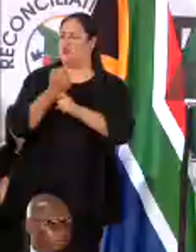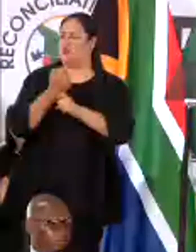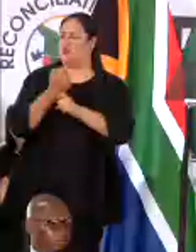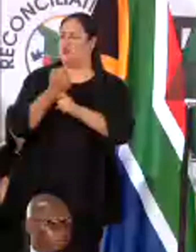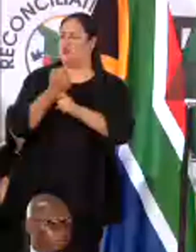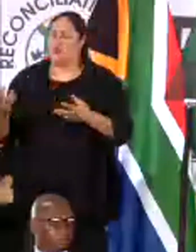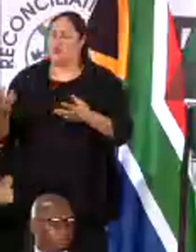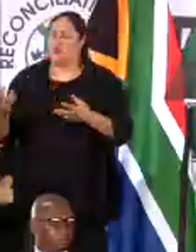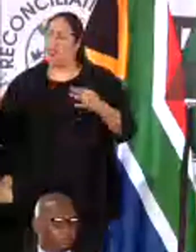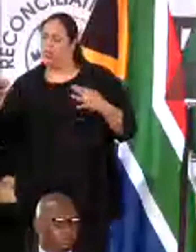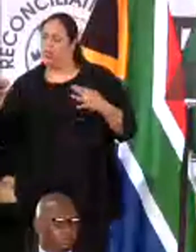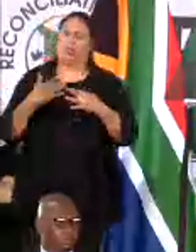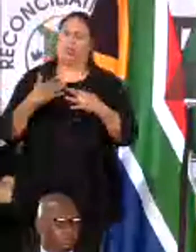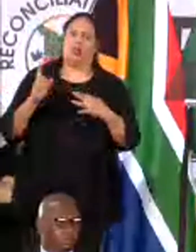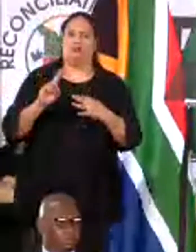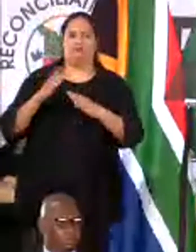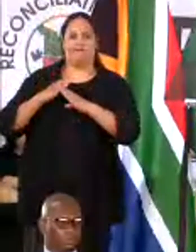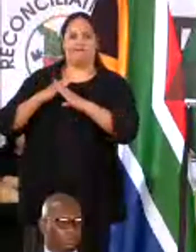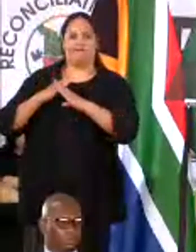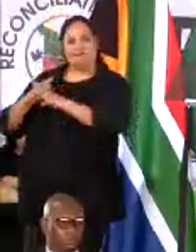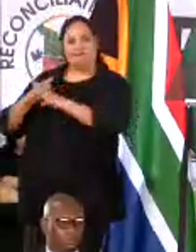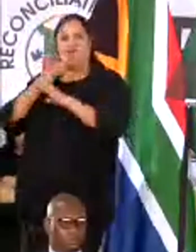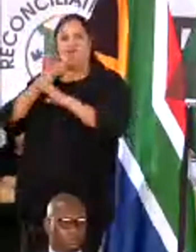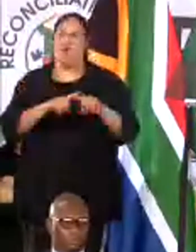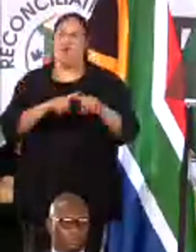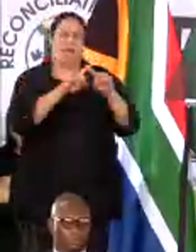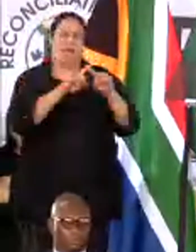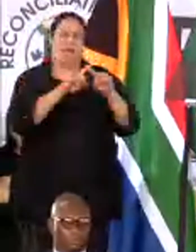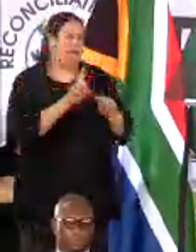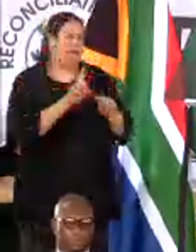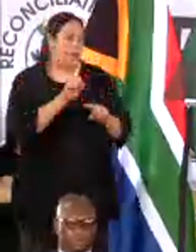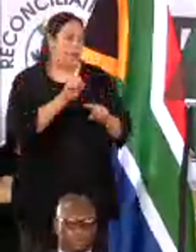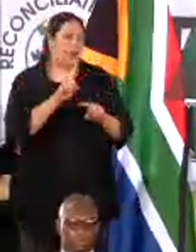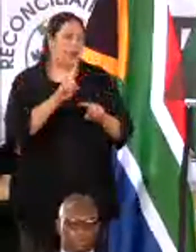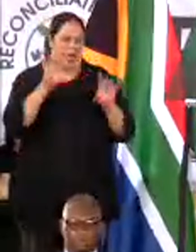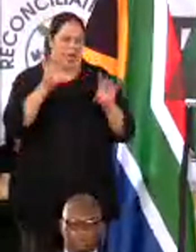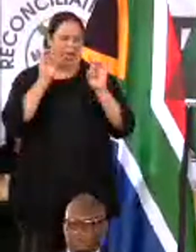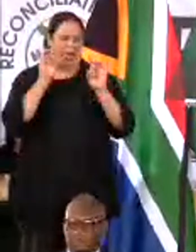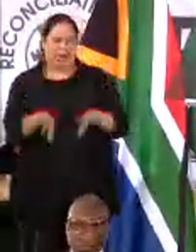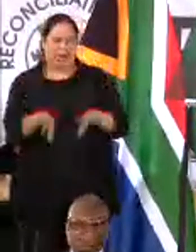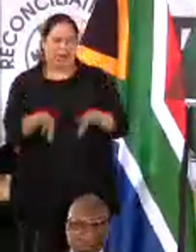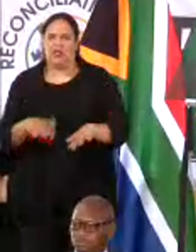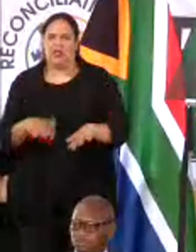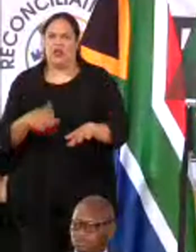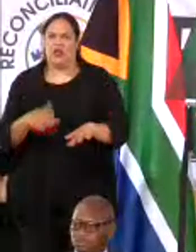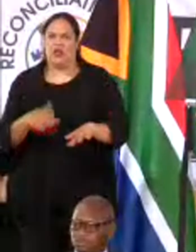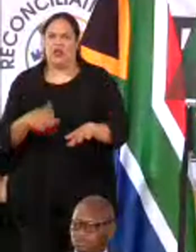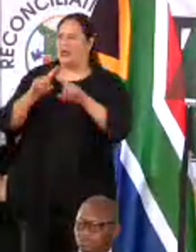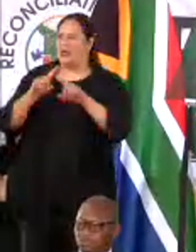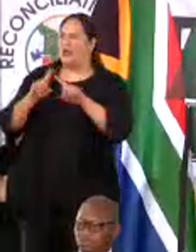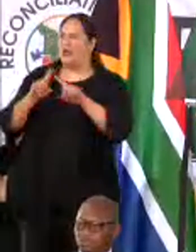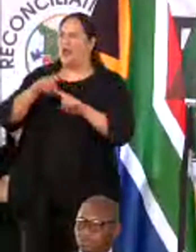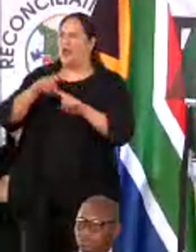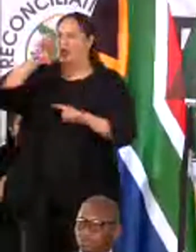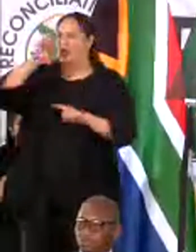people space who rely on hatred, who rely on